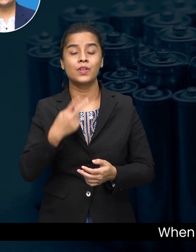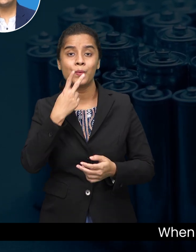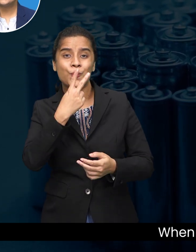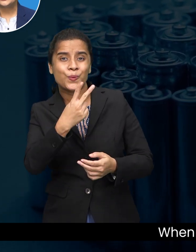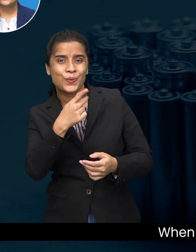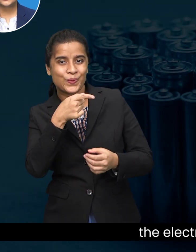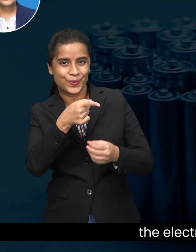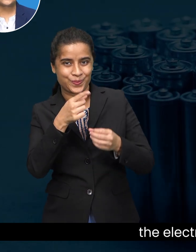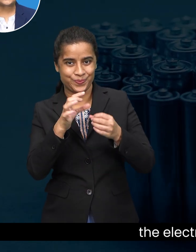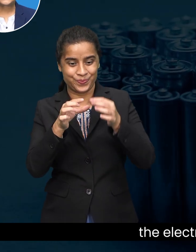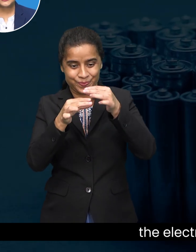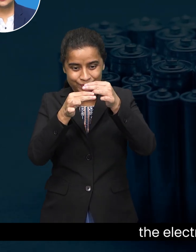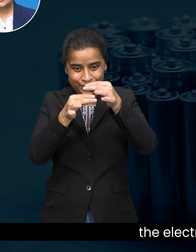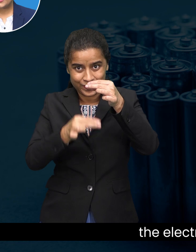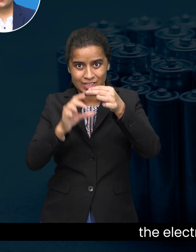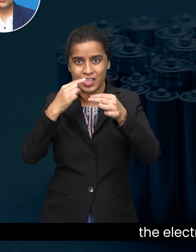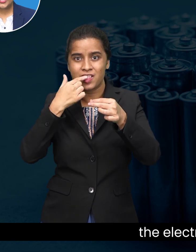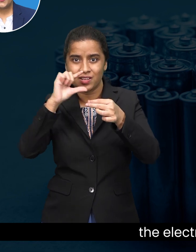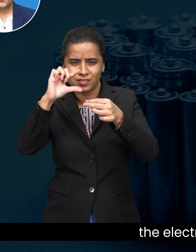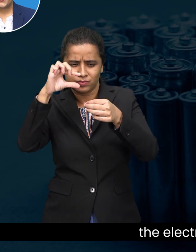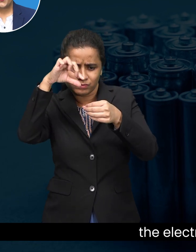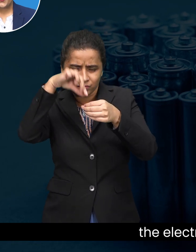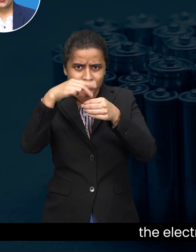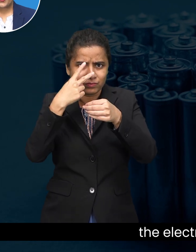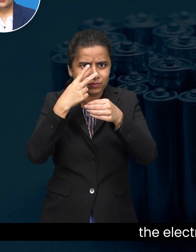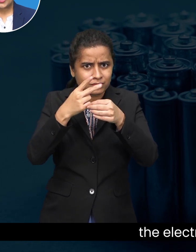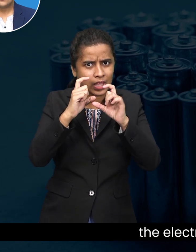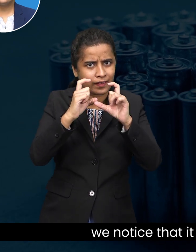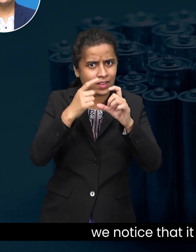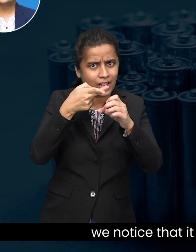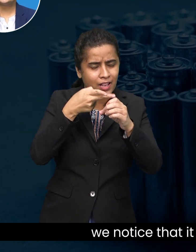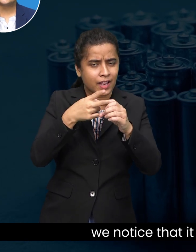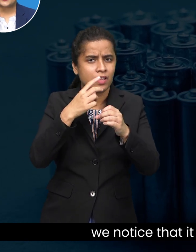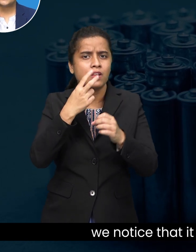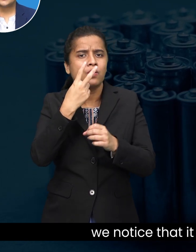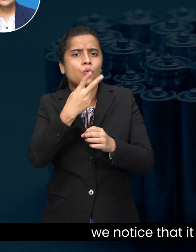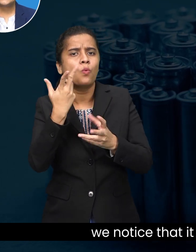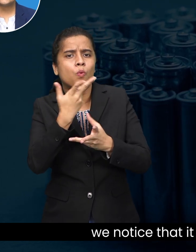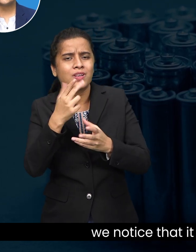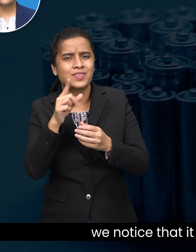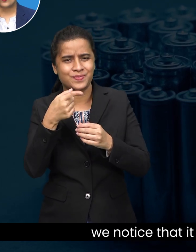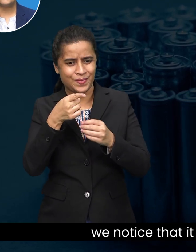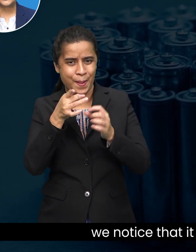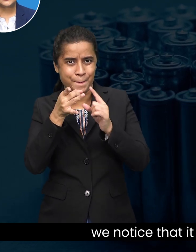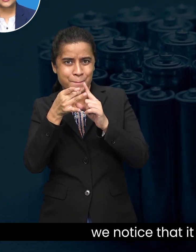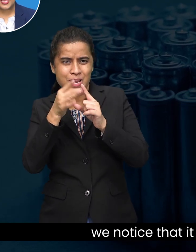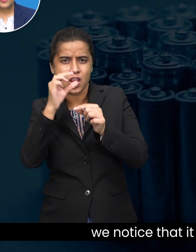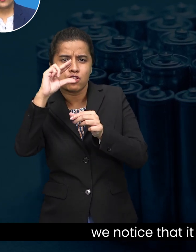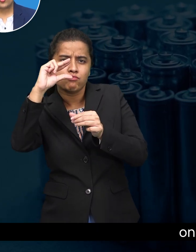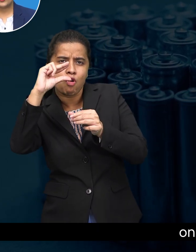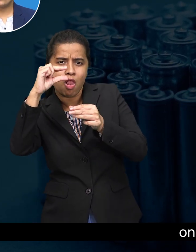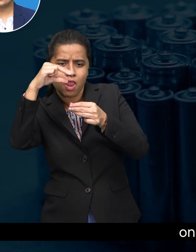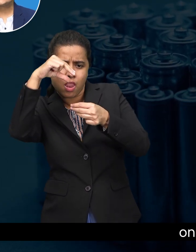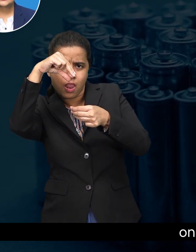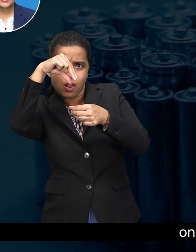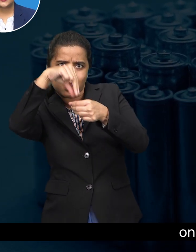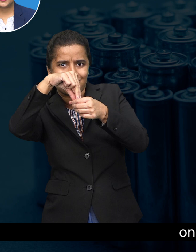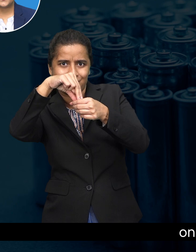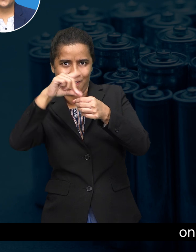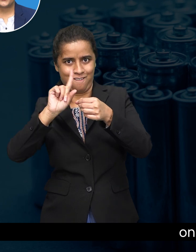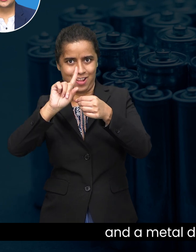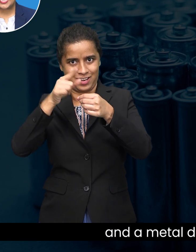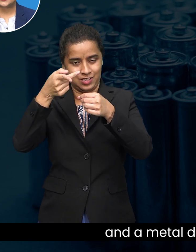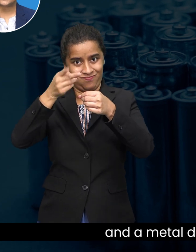When we look into the electric cell carefully, we notice that it has a small metal cap on one